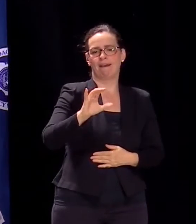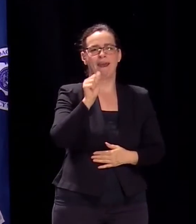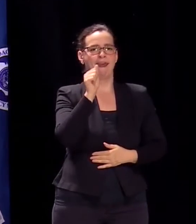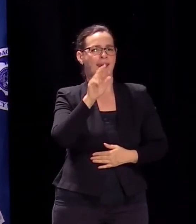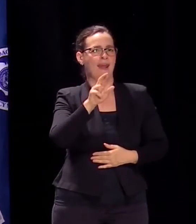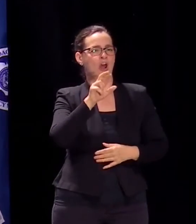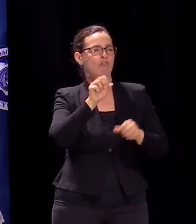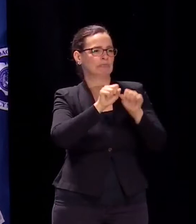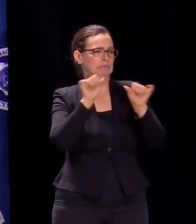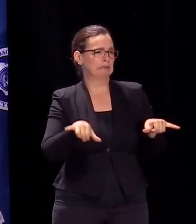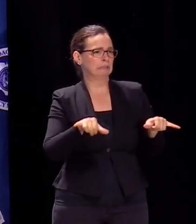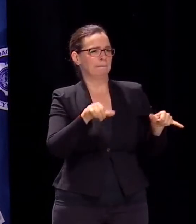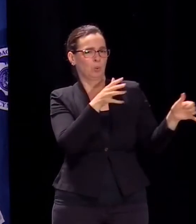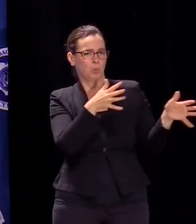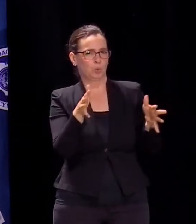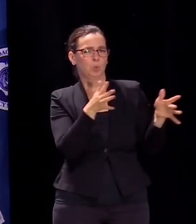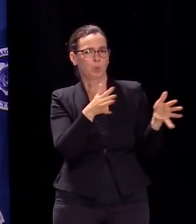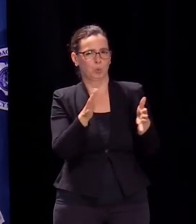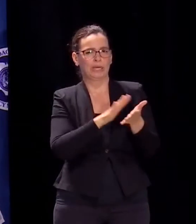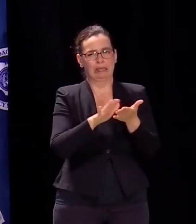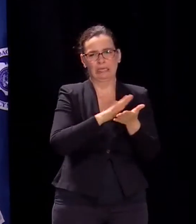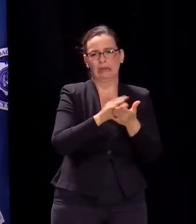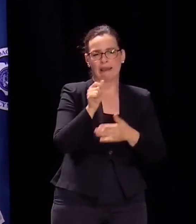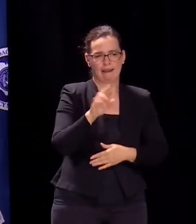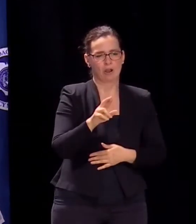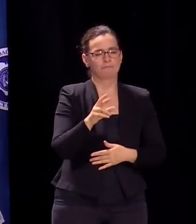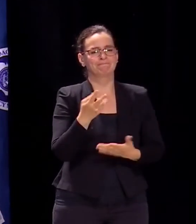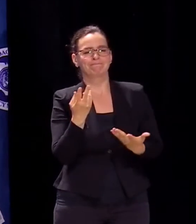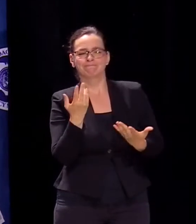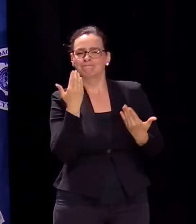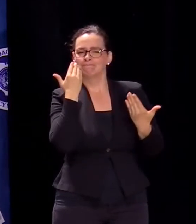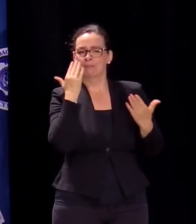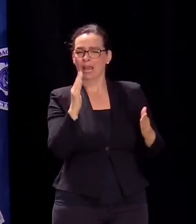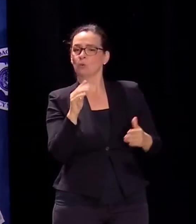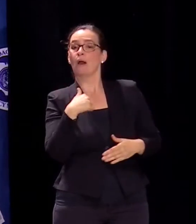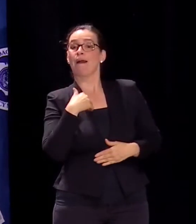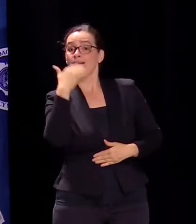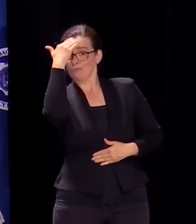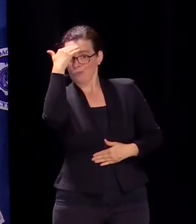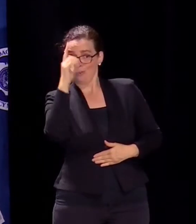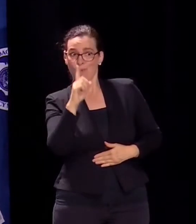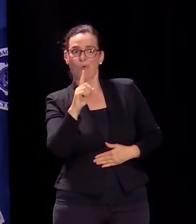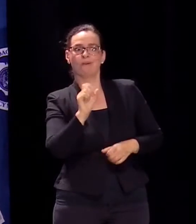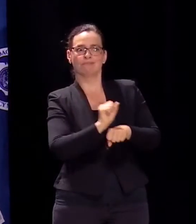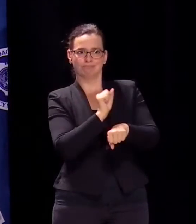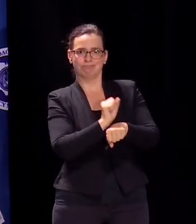done very well, my friend Vinny Lobdell and his company. So I know they've been talking.